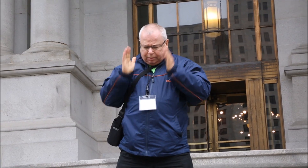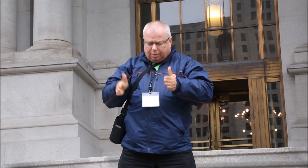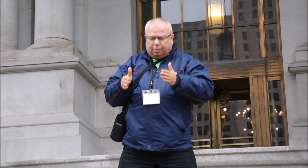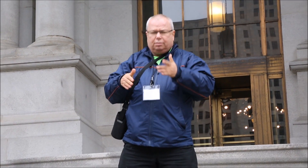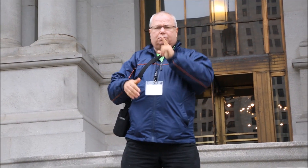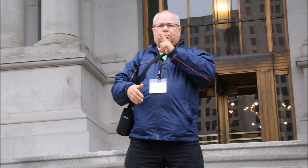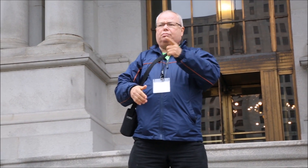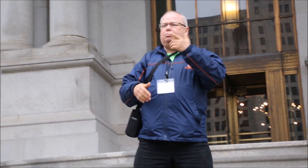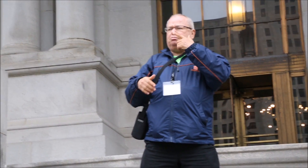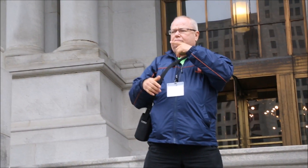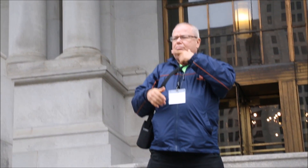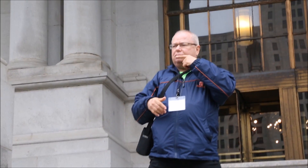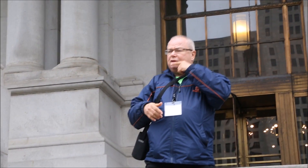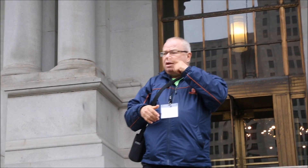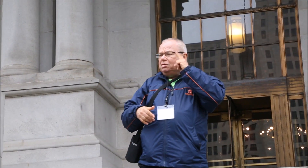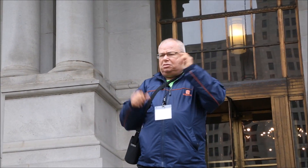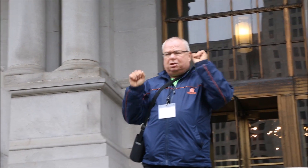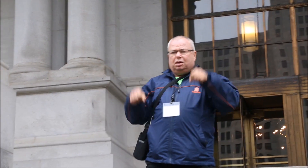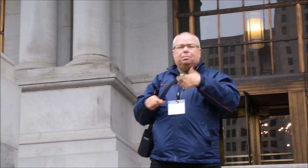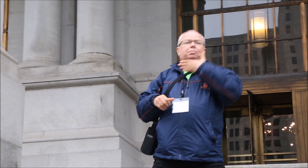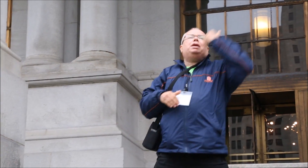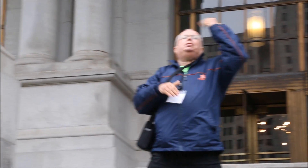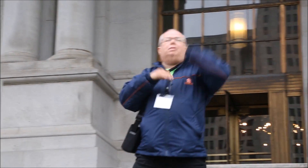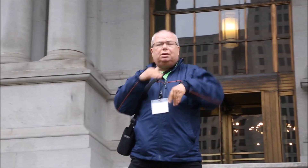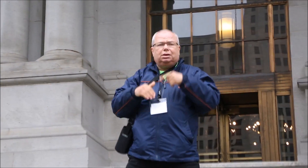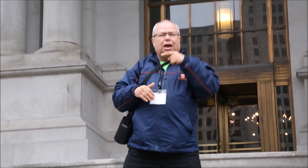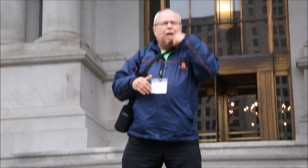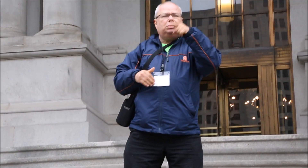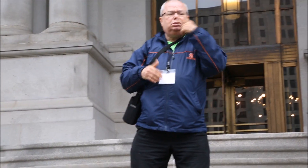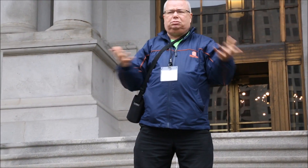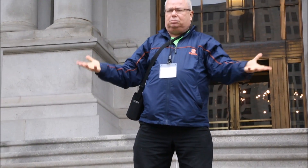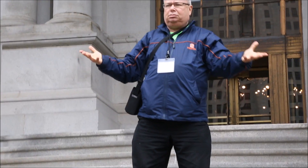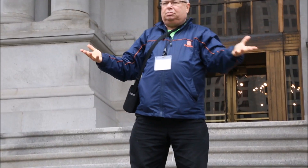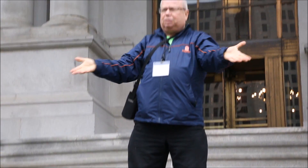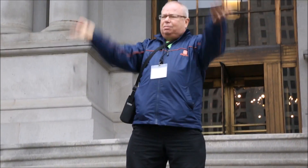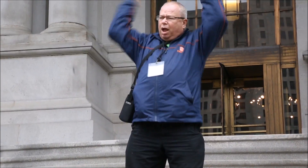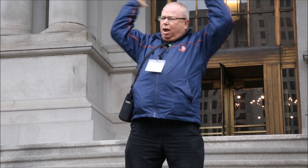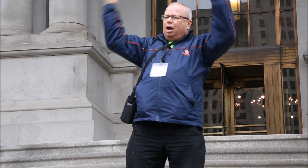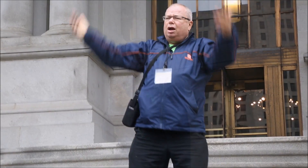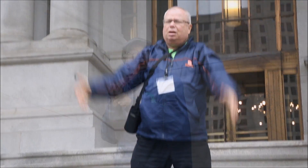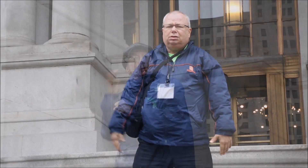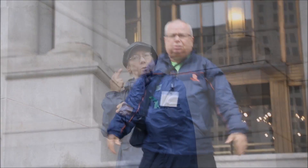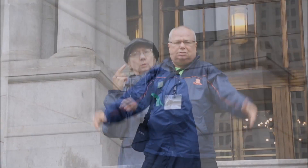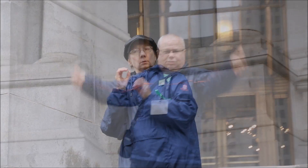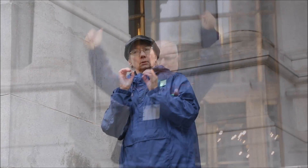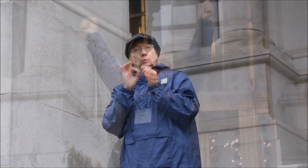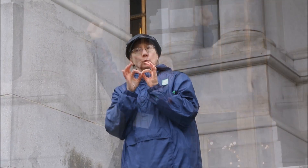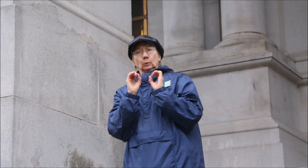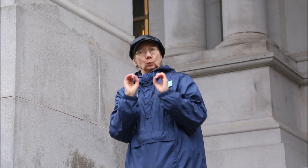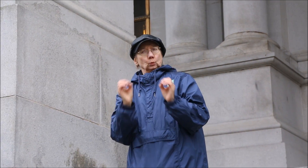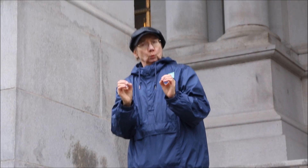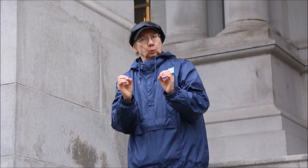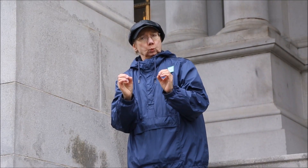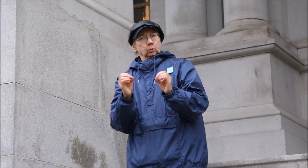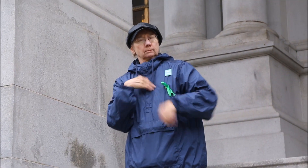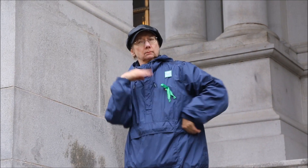can't have interpreters. My nephew ended up in jail, and I want to support him because I was so upset at